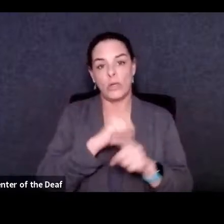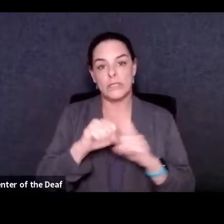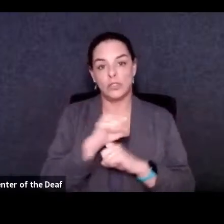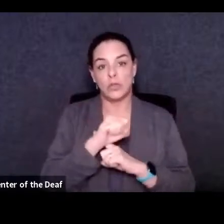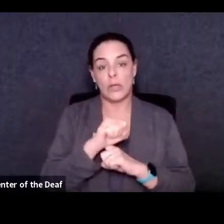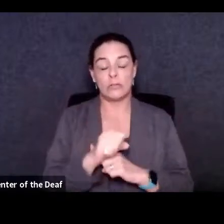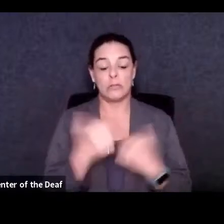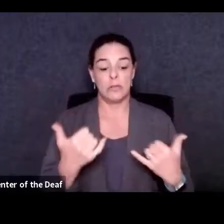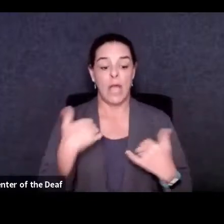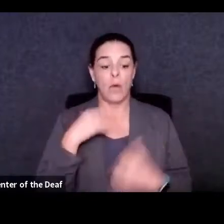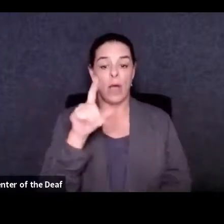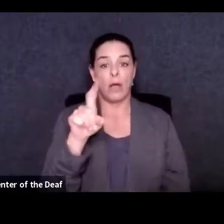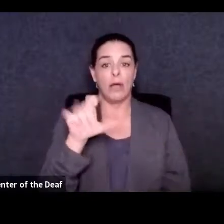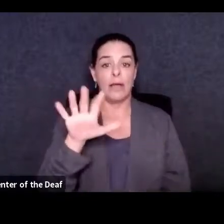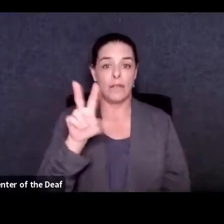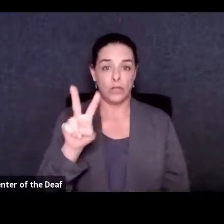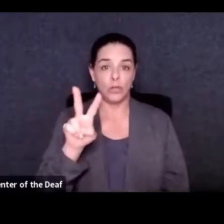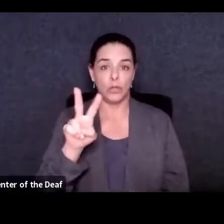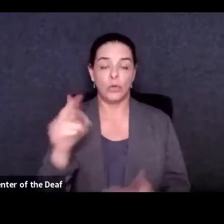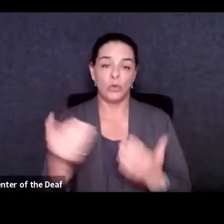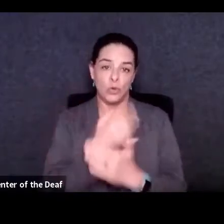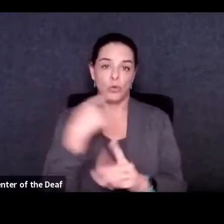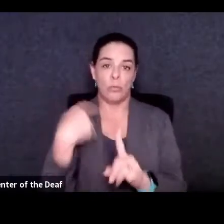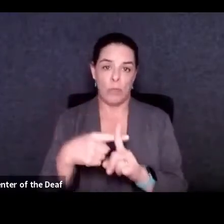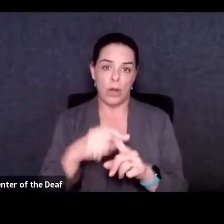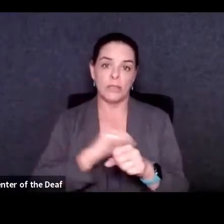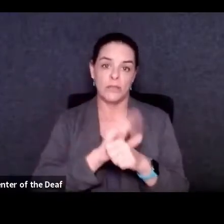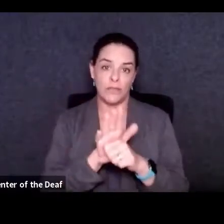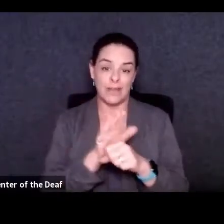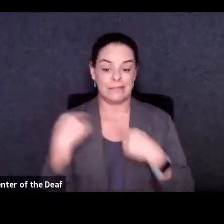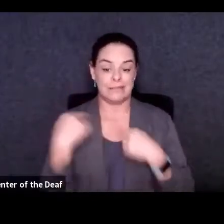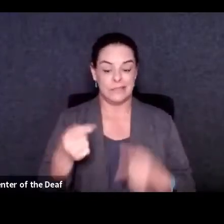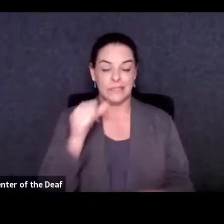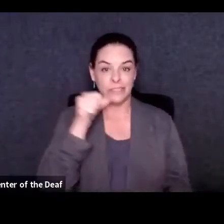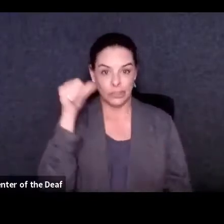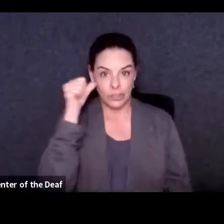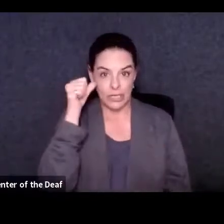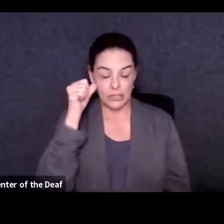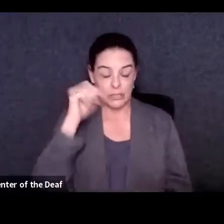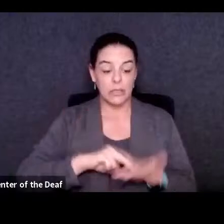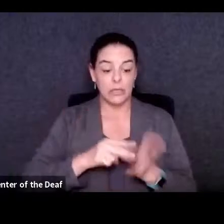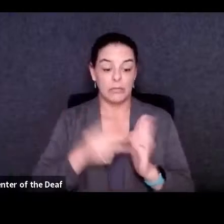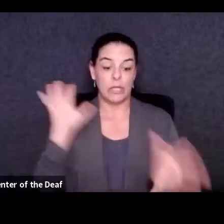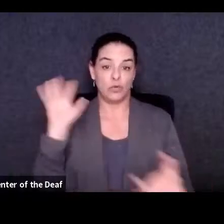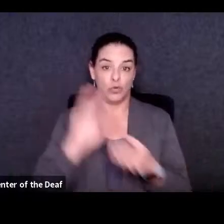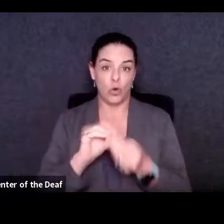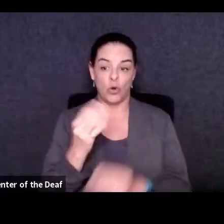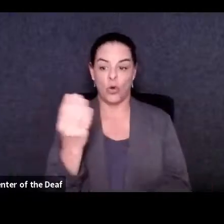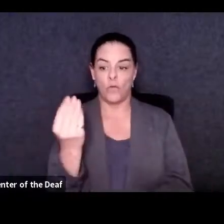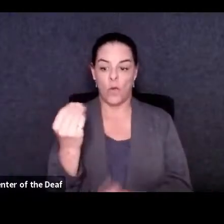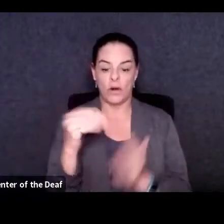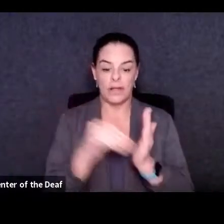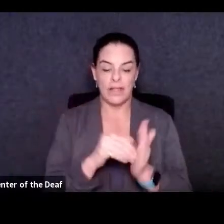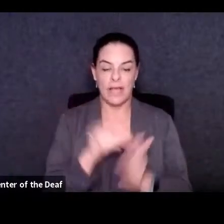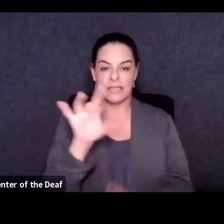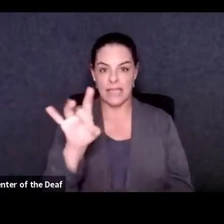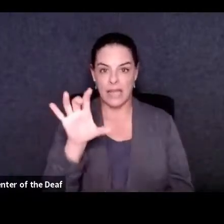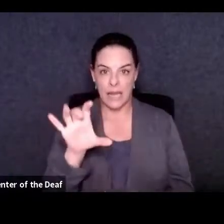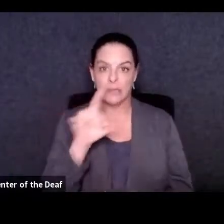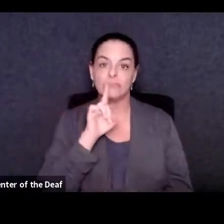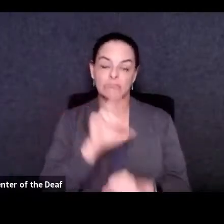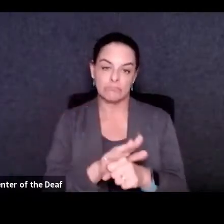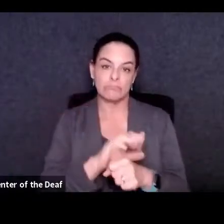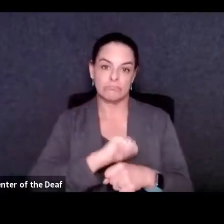have 152 new confirmed cases since yesterday's report, giving us 14,800 confirmed cases